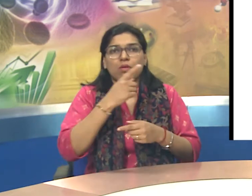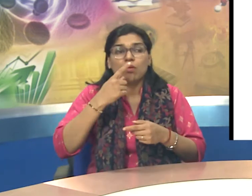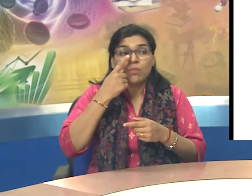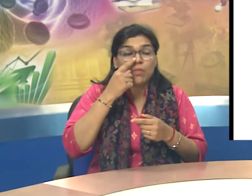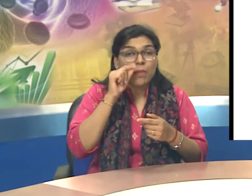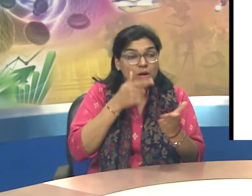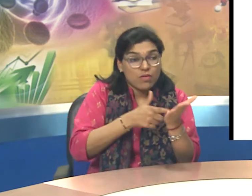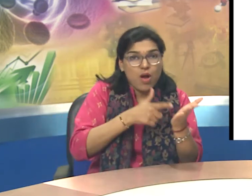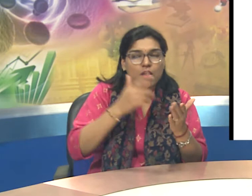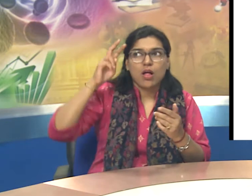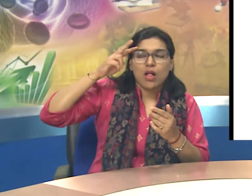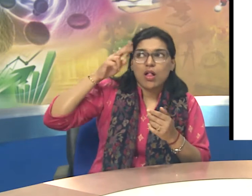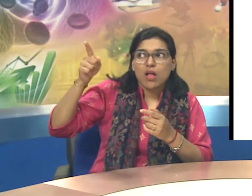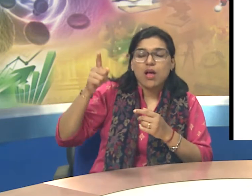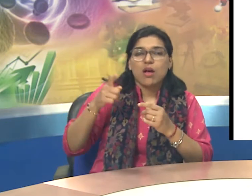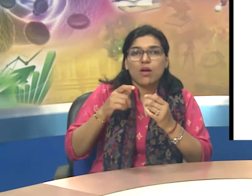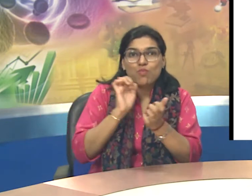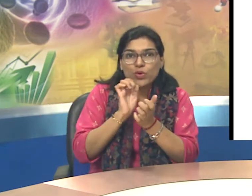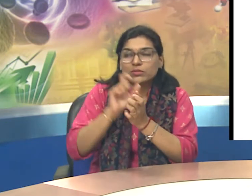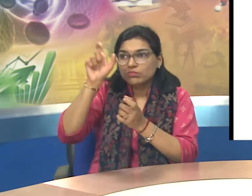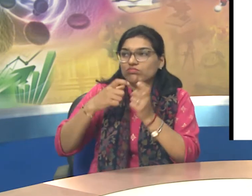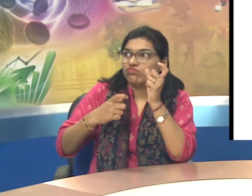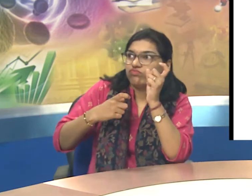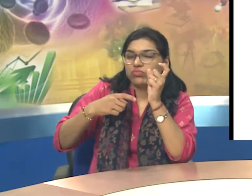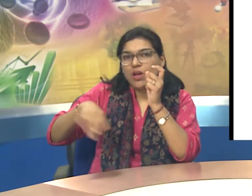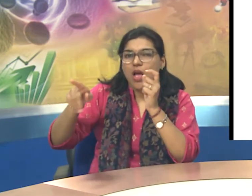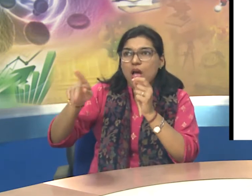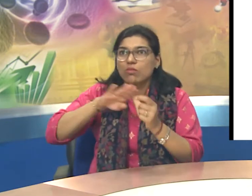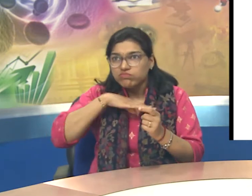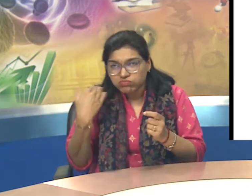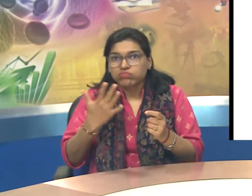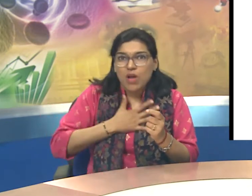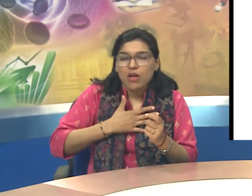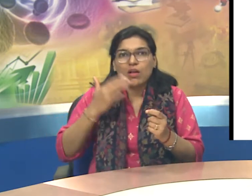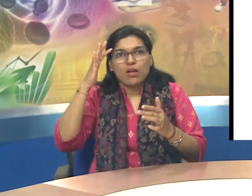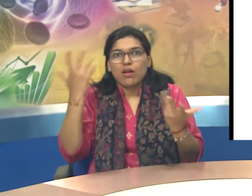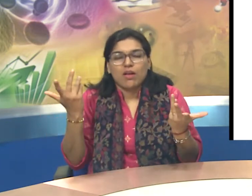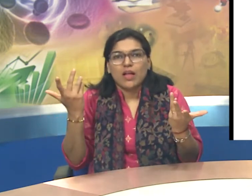and gram means here is